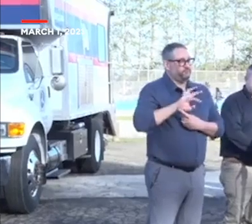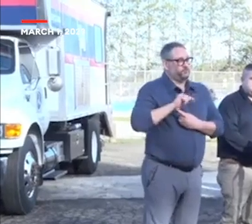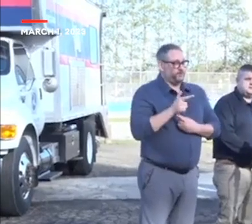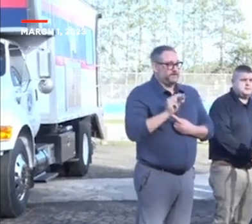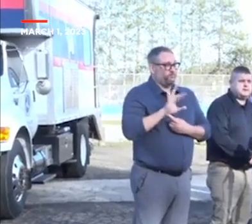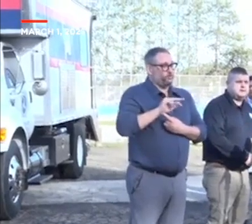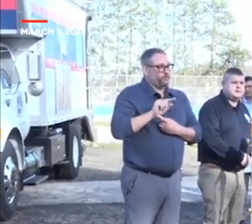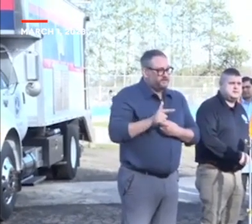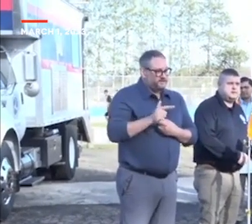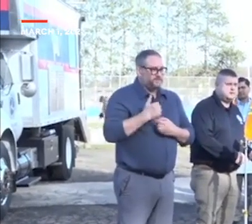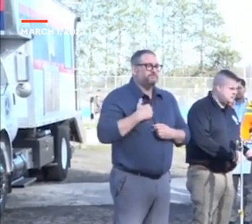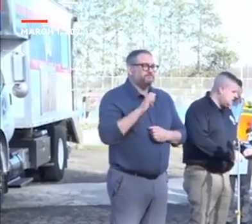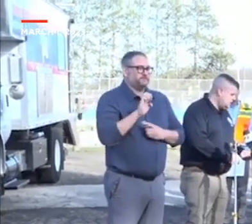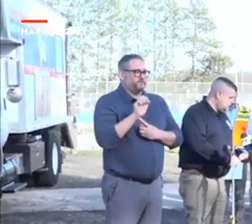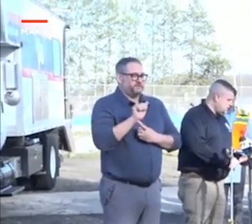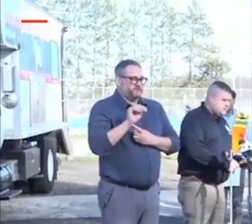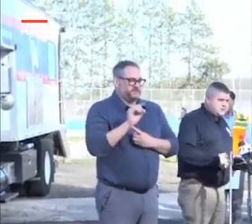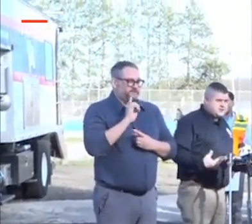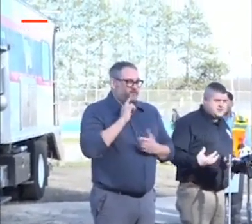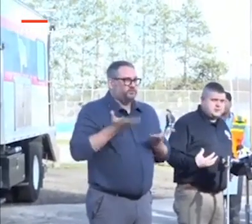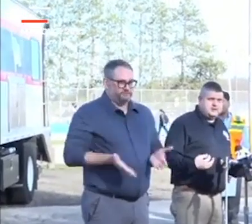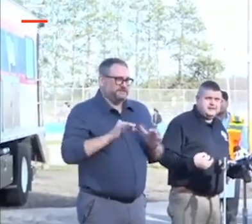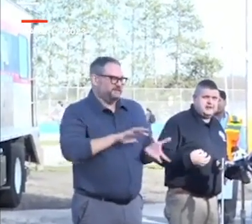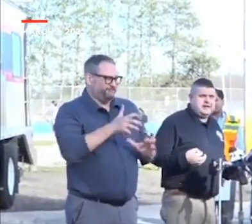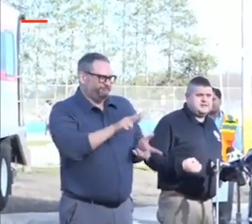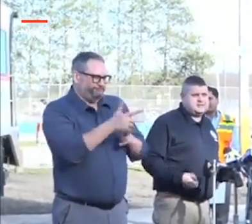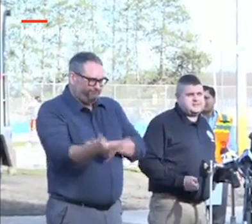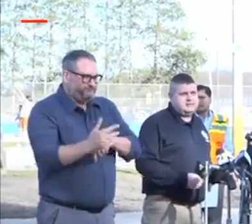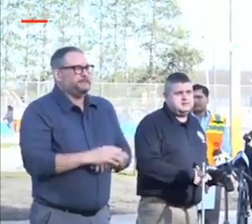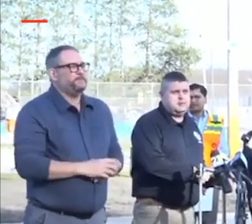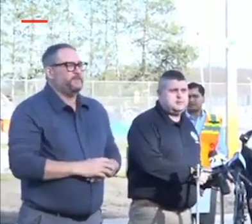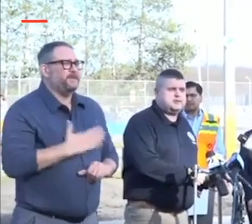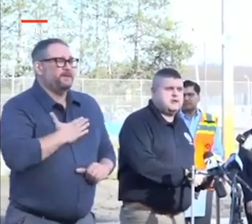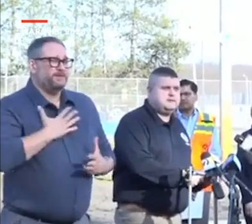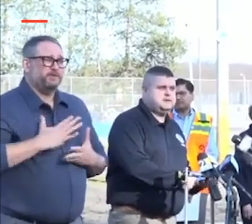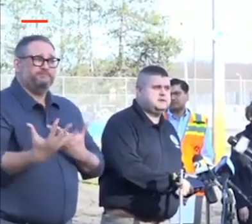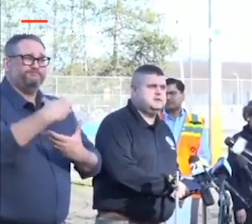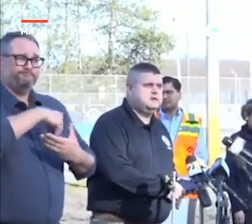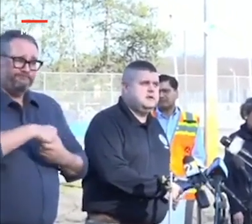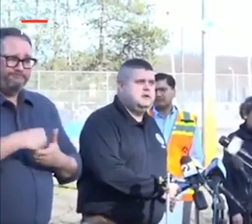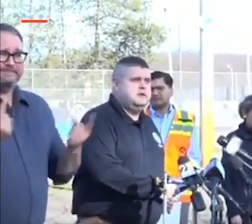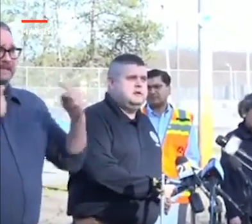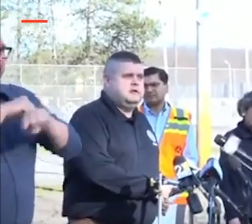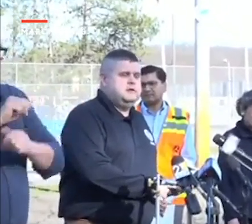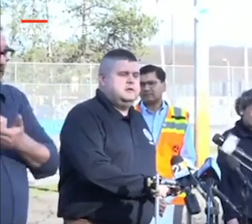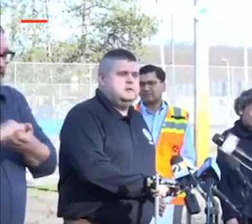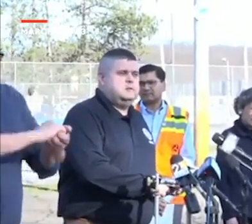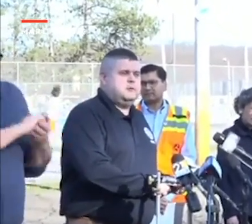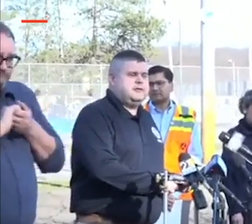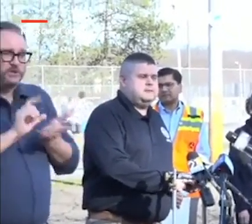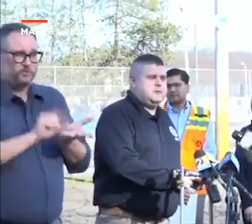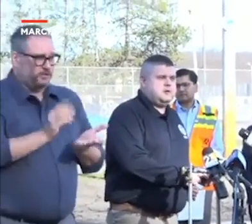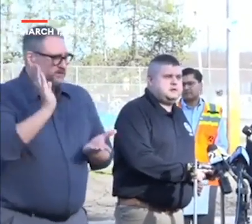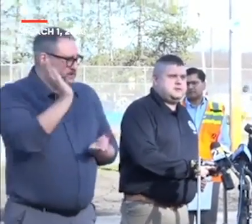External Affairs Officer assigned to this event. Appreciate you joining the Interagency Joint Press Conference,